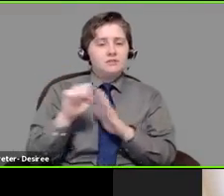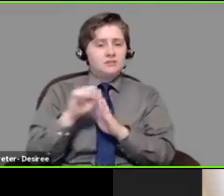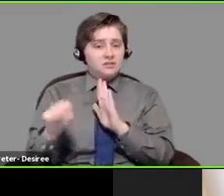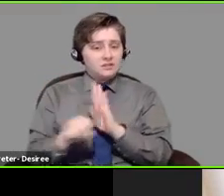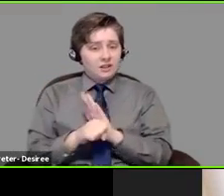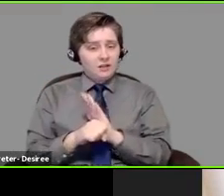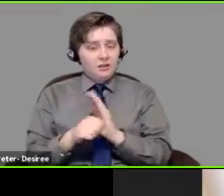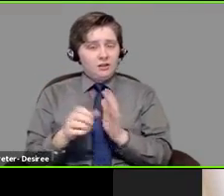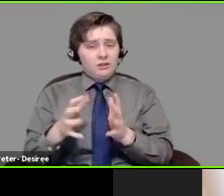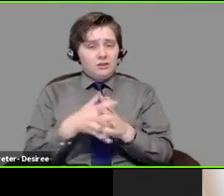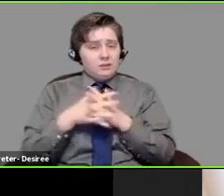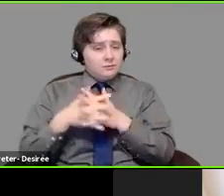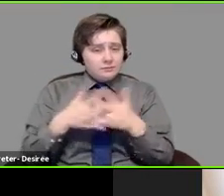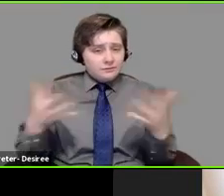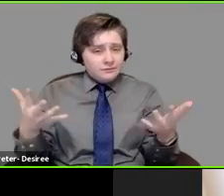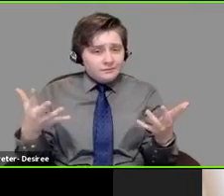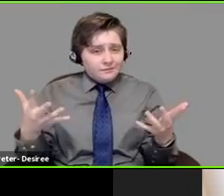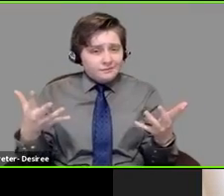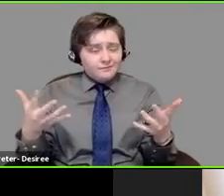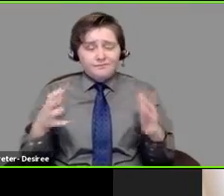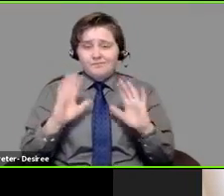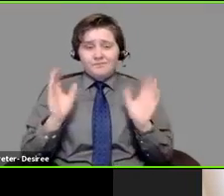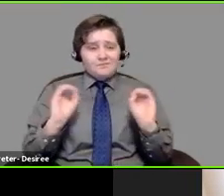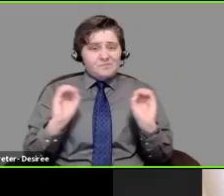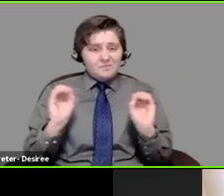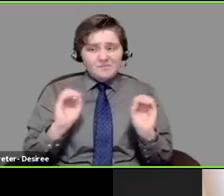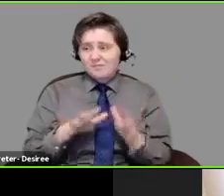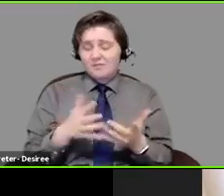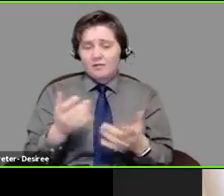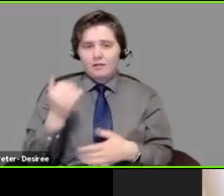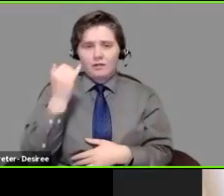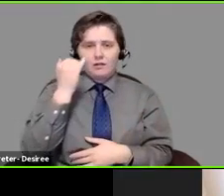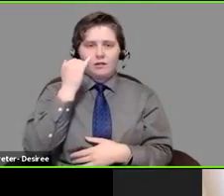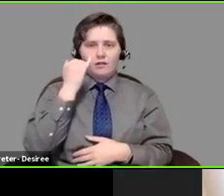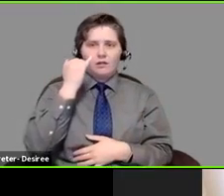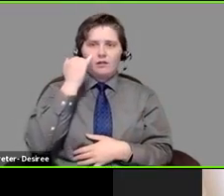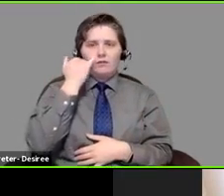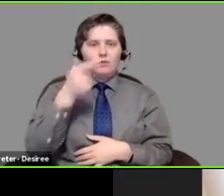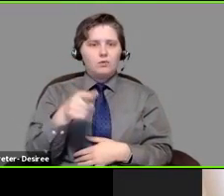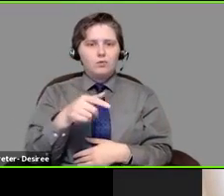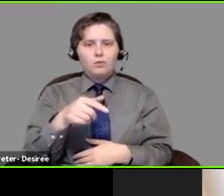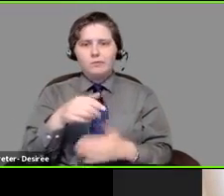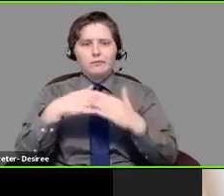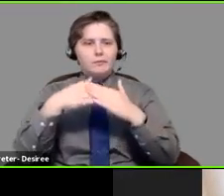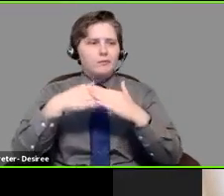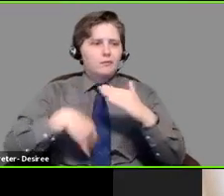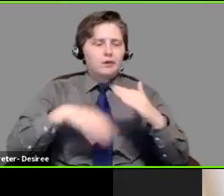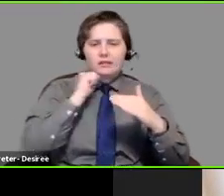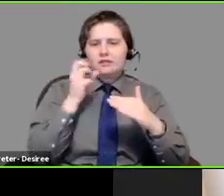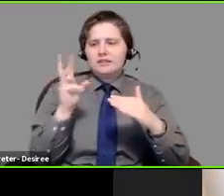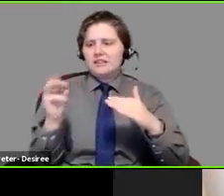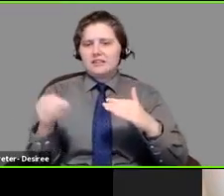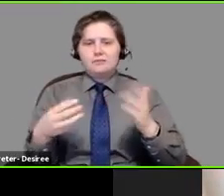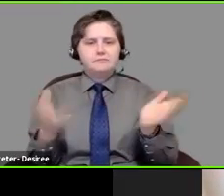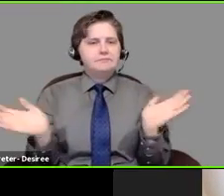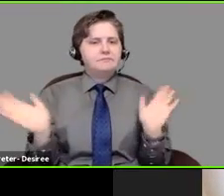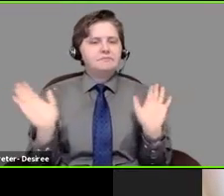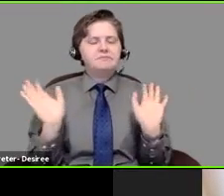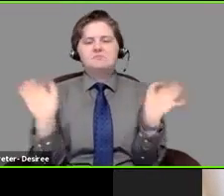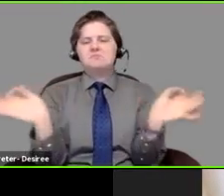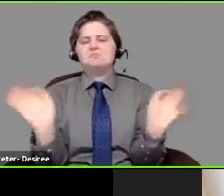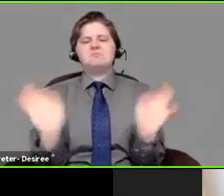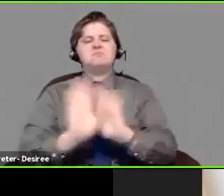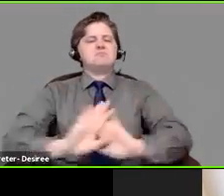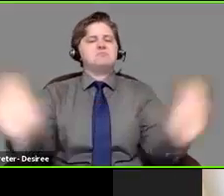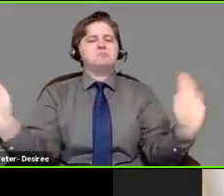States, if you weren't, over the age of 60, that coronavirus was not something